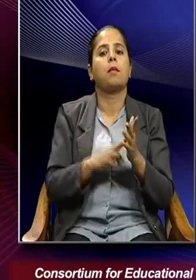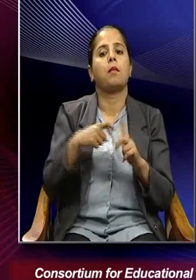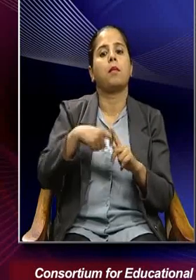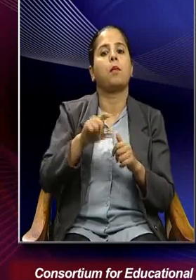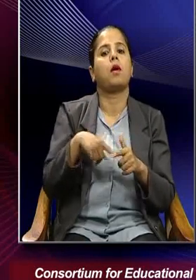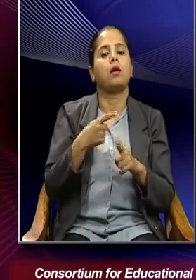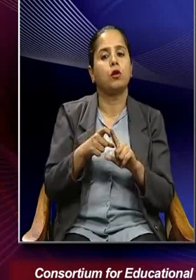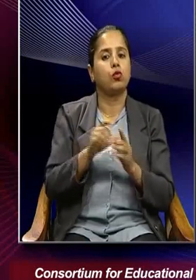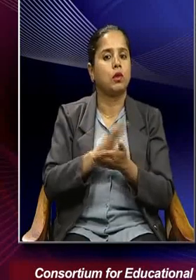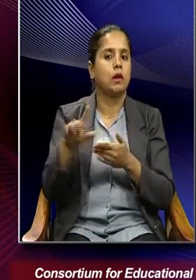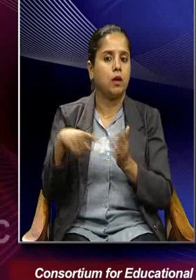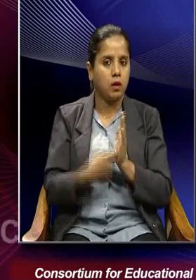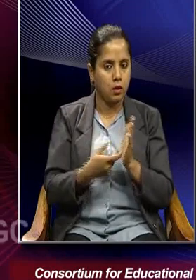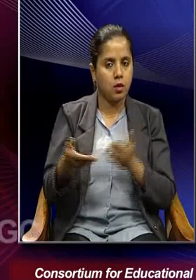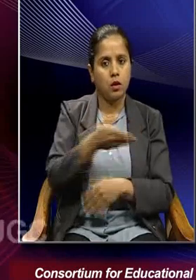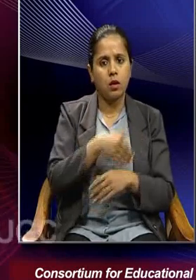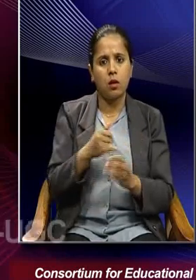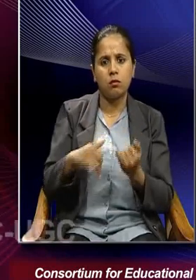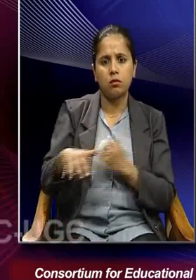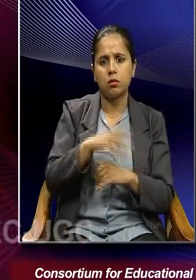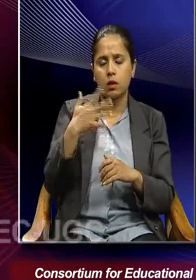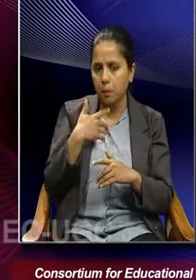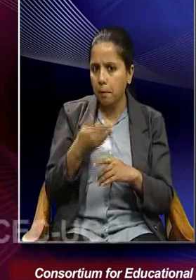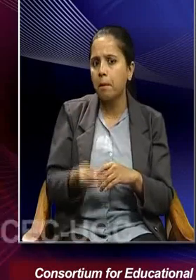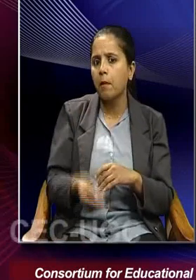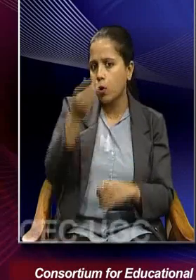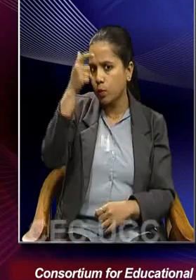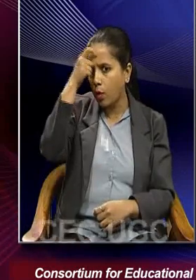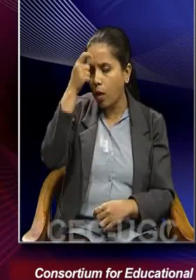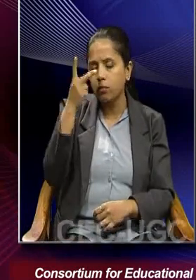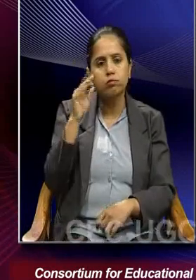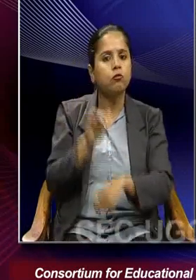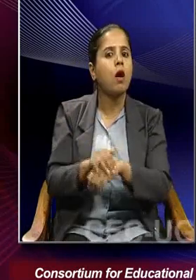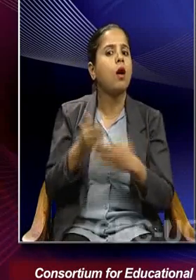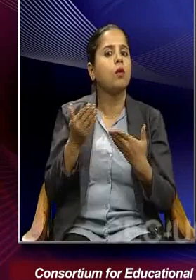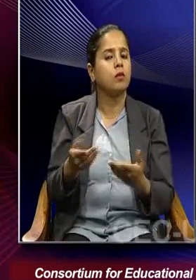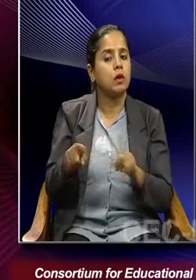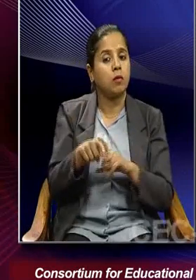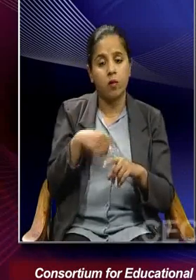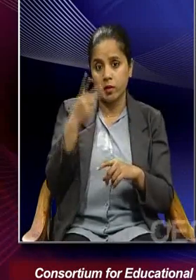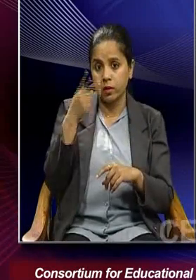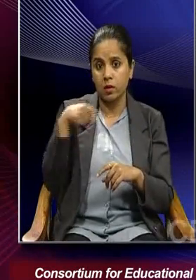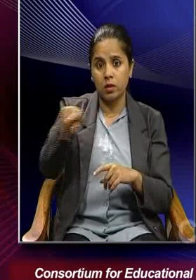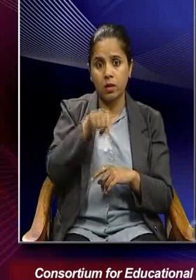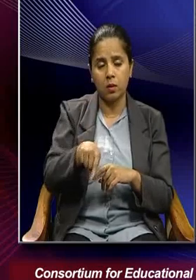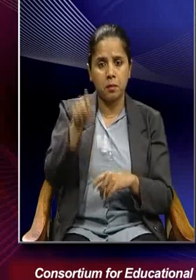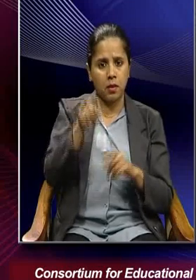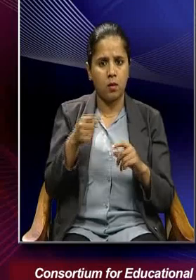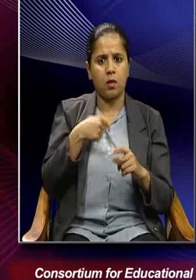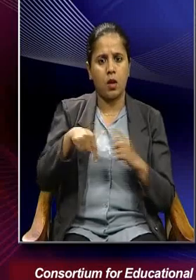policeman, he makes the situation worse. And we also see this kind of a nexus between